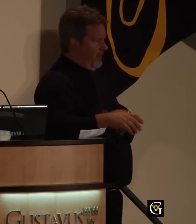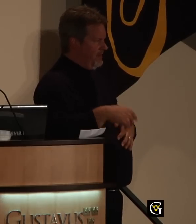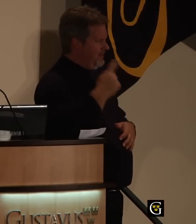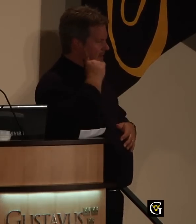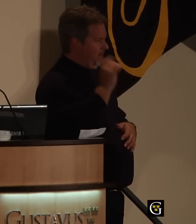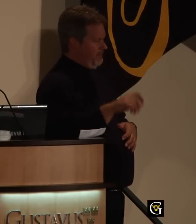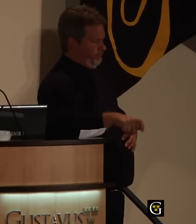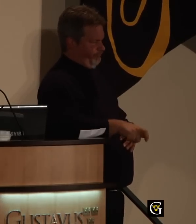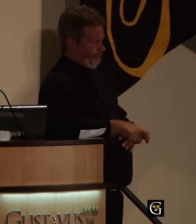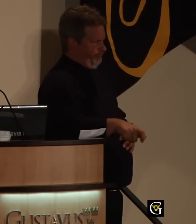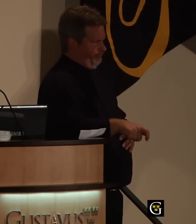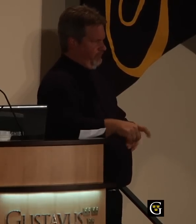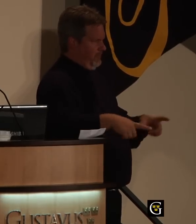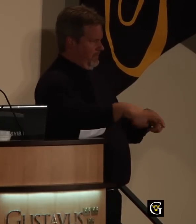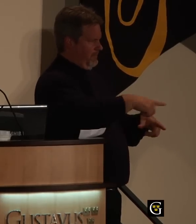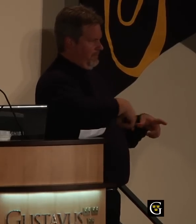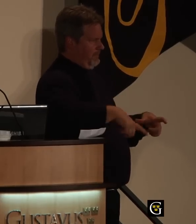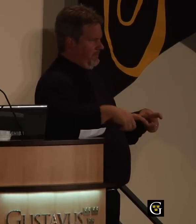Anybody?